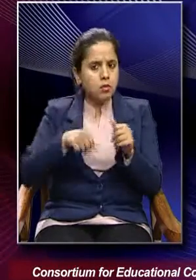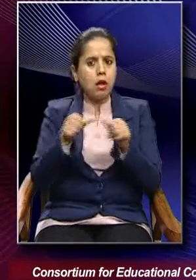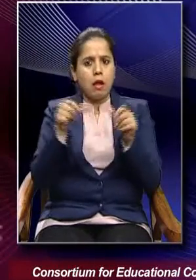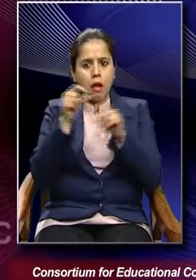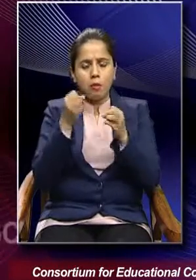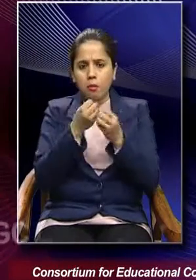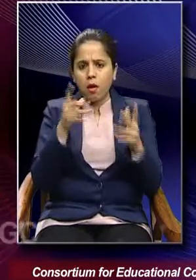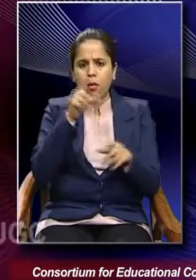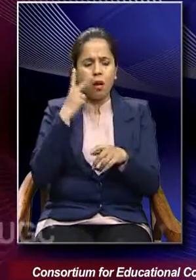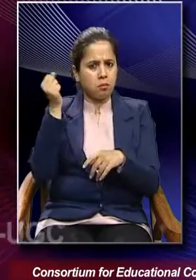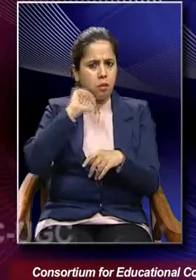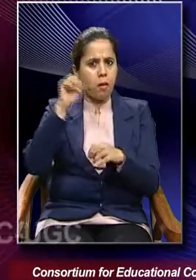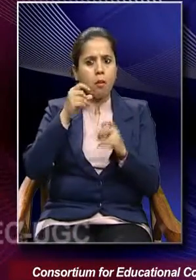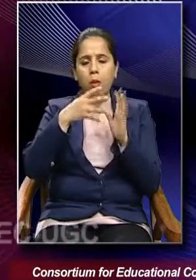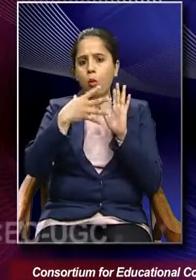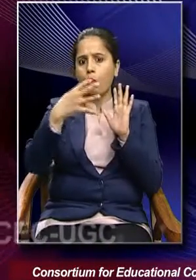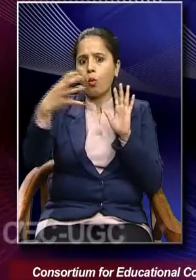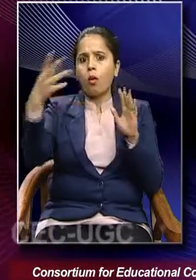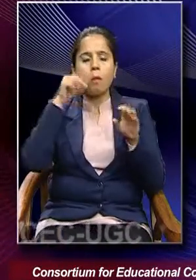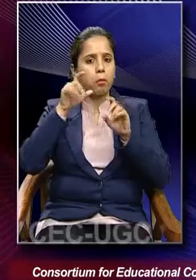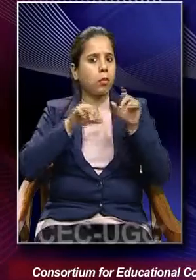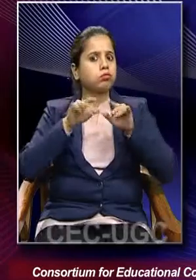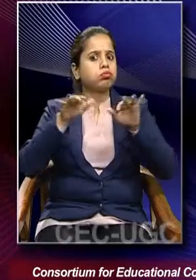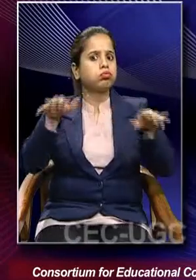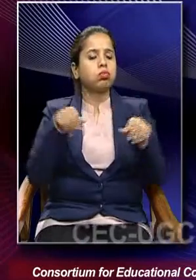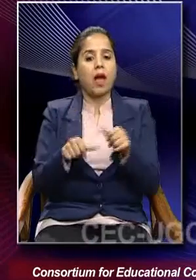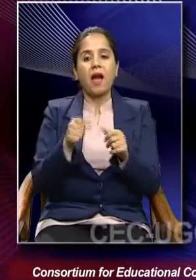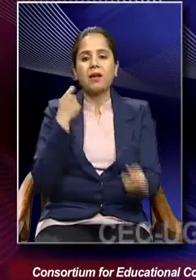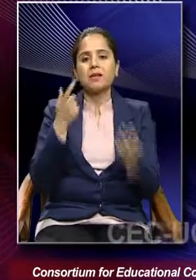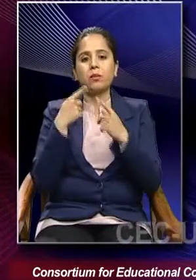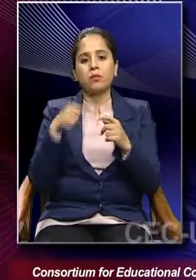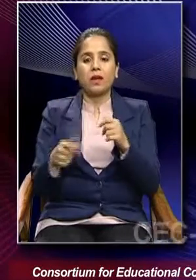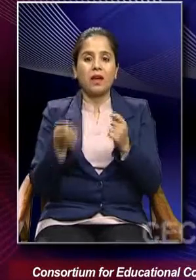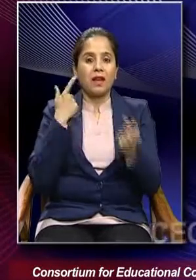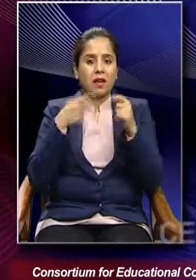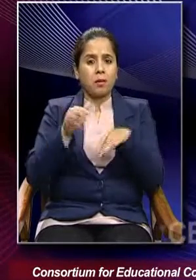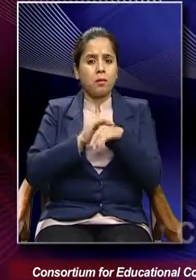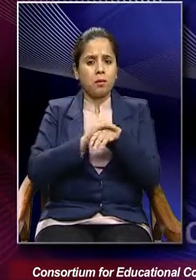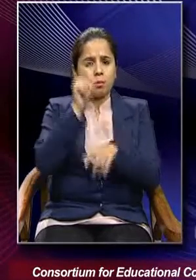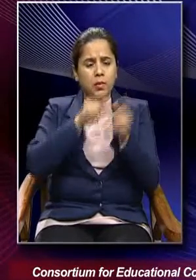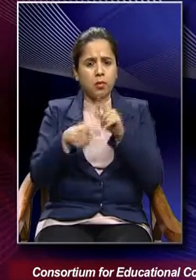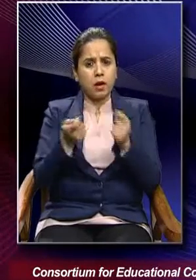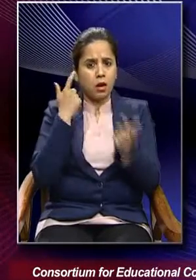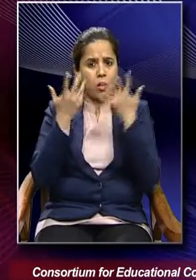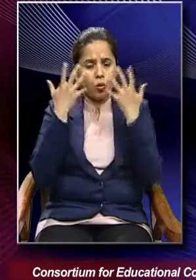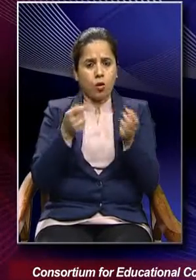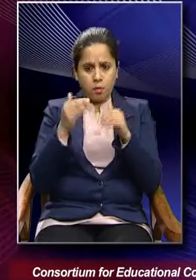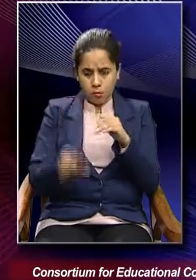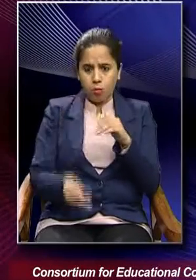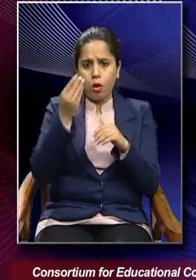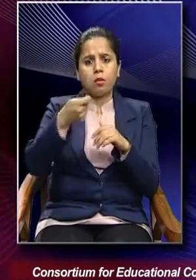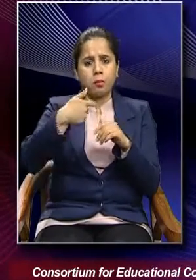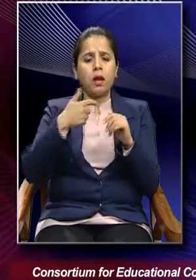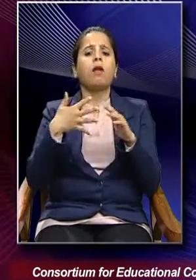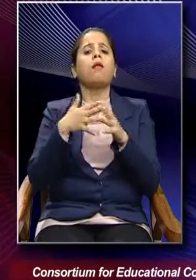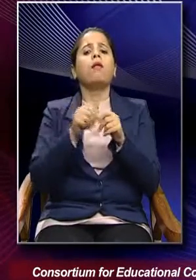was gradually picking up. In Assam, the tea garden laborers demanded a hike in their